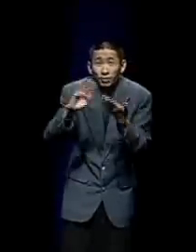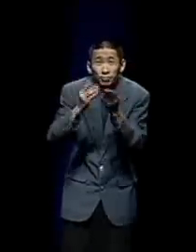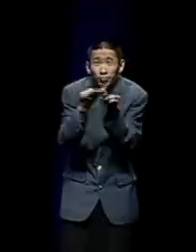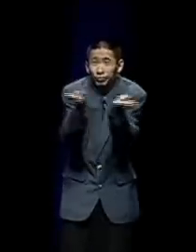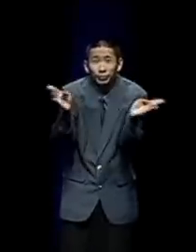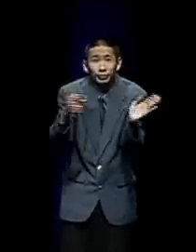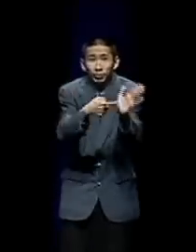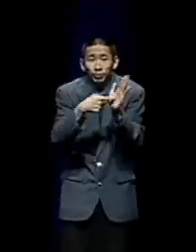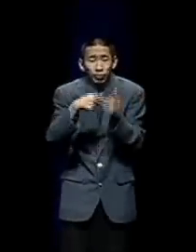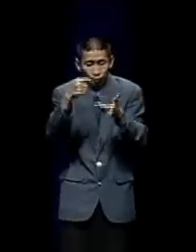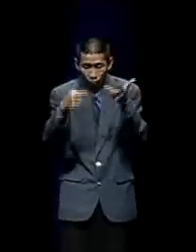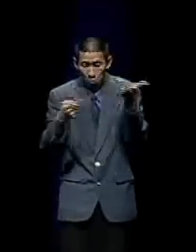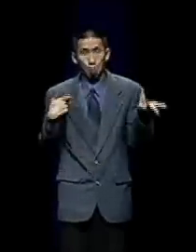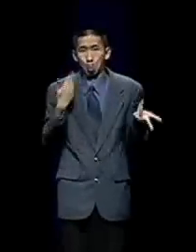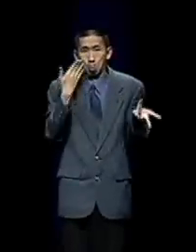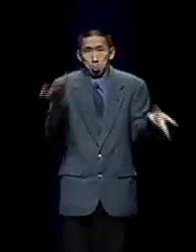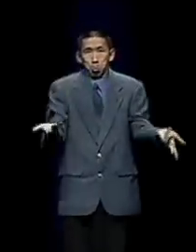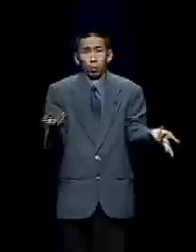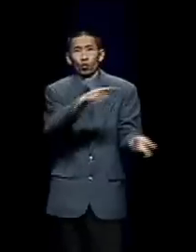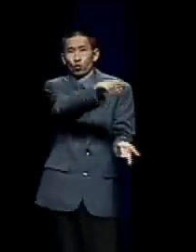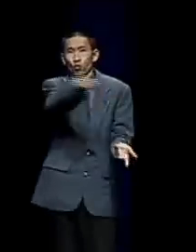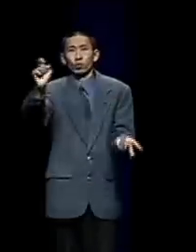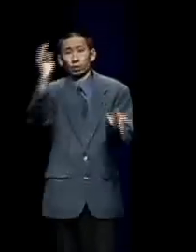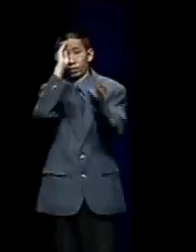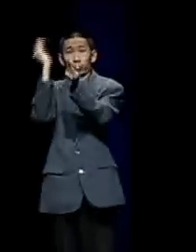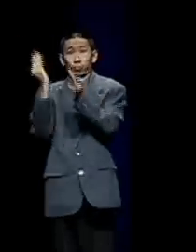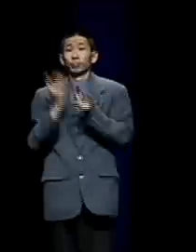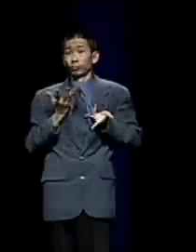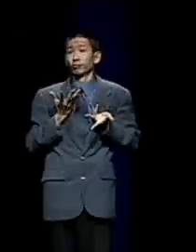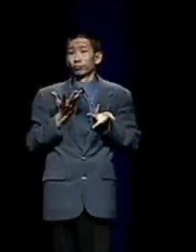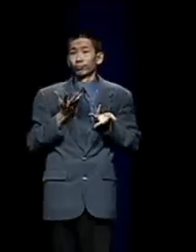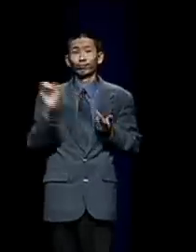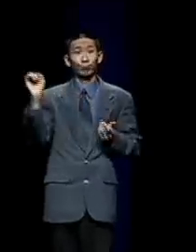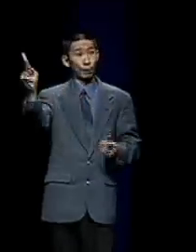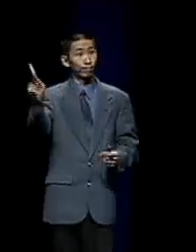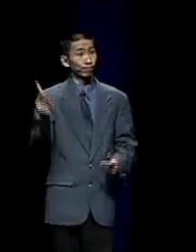You need to tell us. Okay? Okay? Okay.